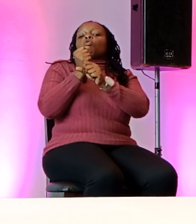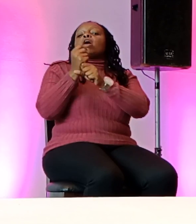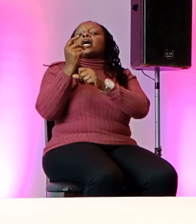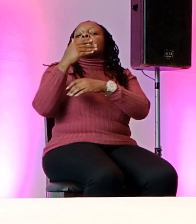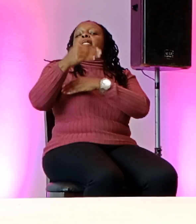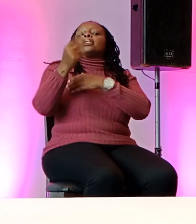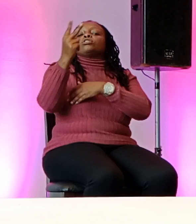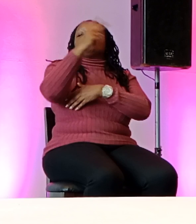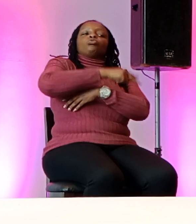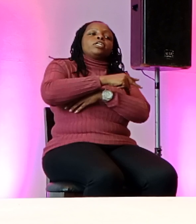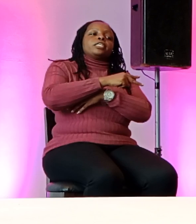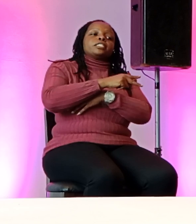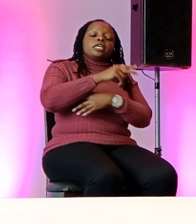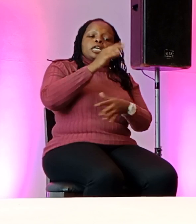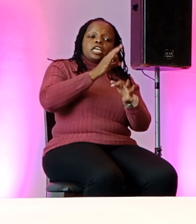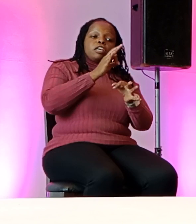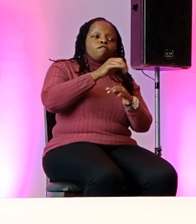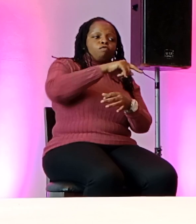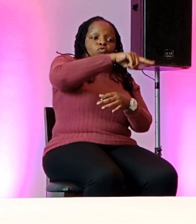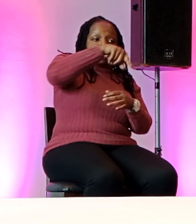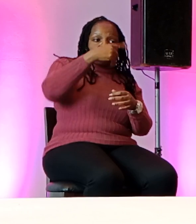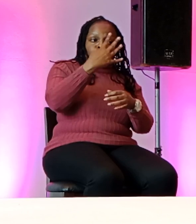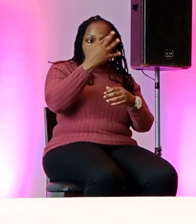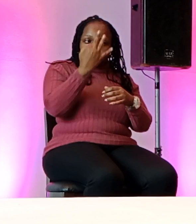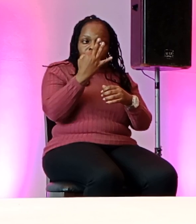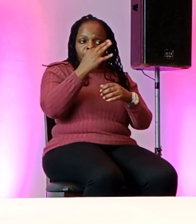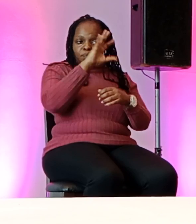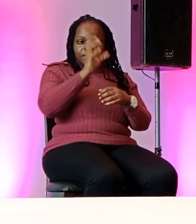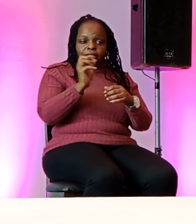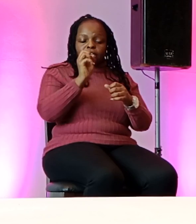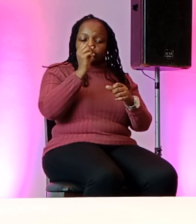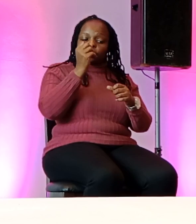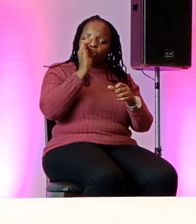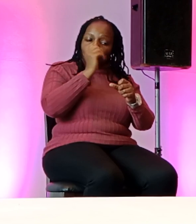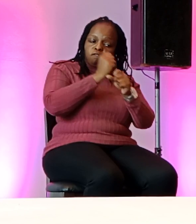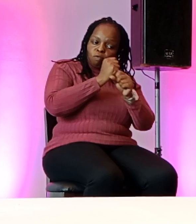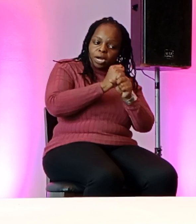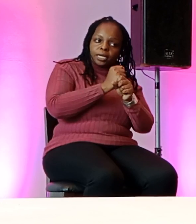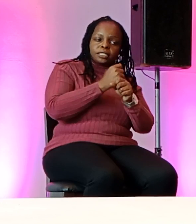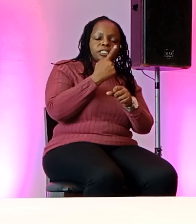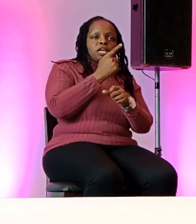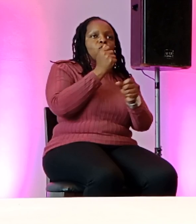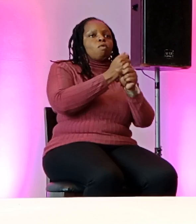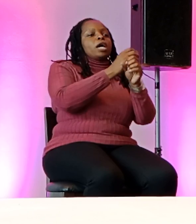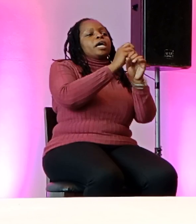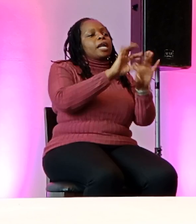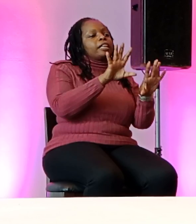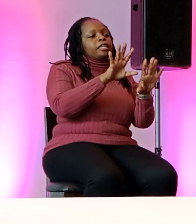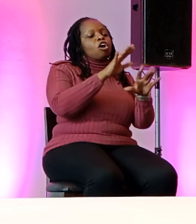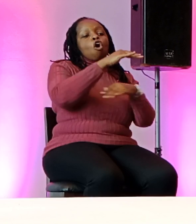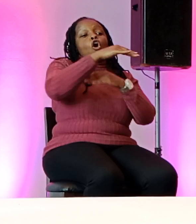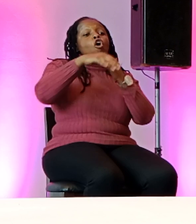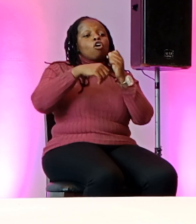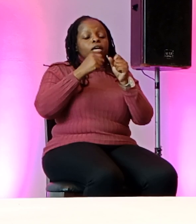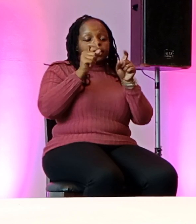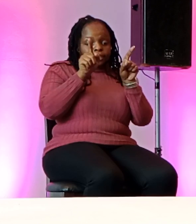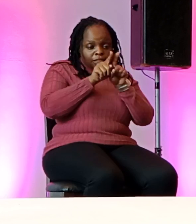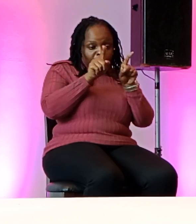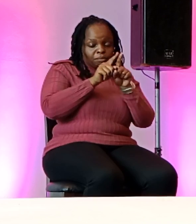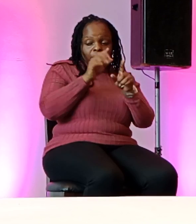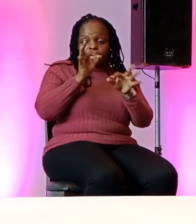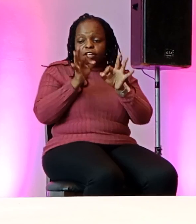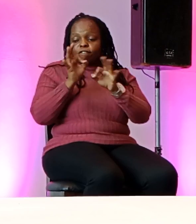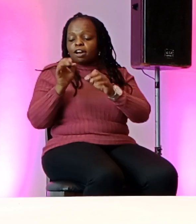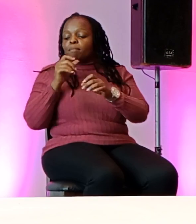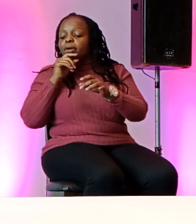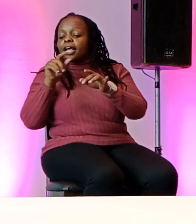days. If we are 43% of the workforce, that would be significant. If our brothers support us,